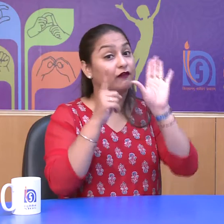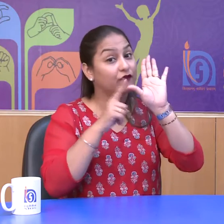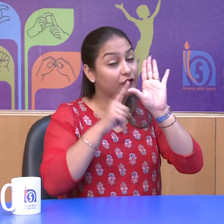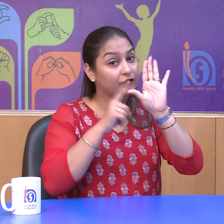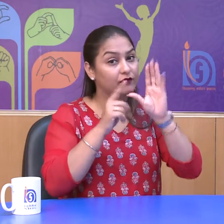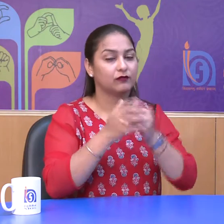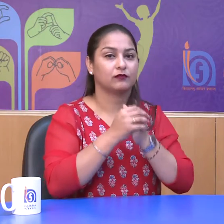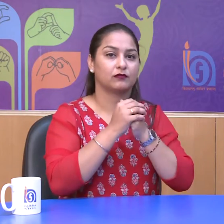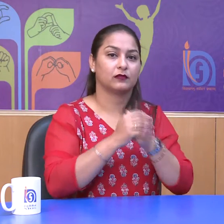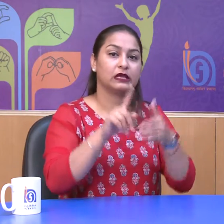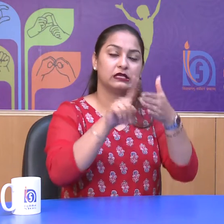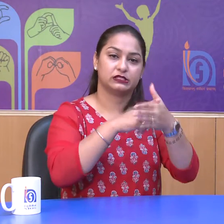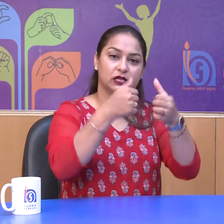and Jaipur.